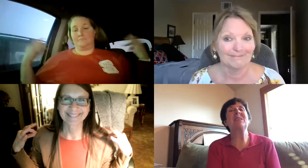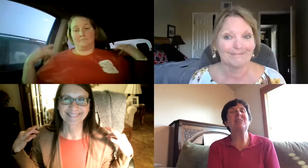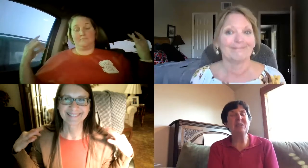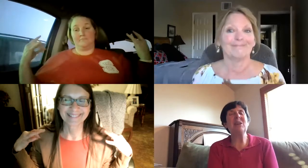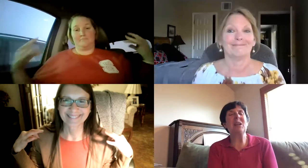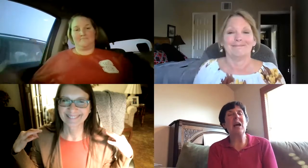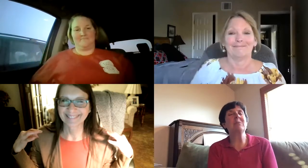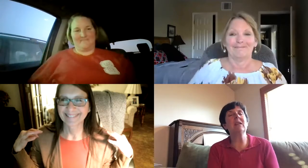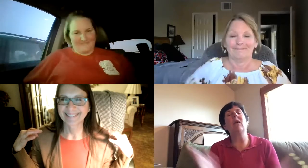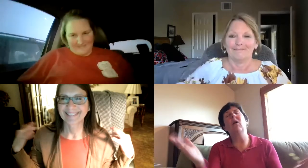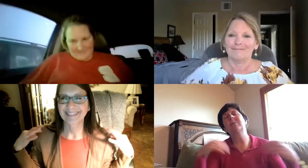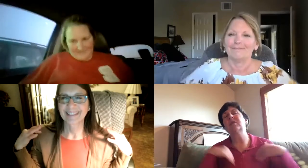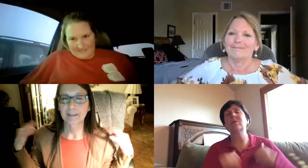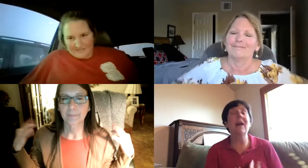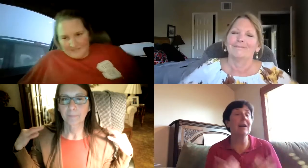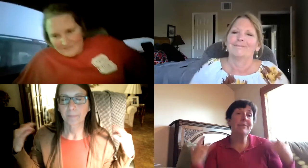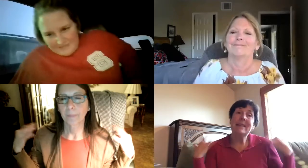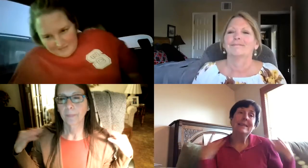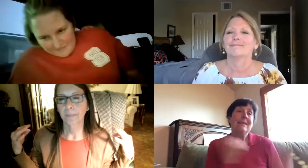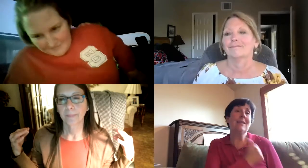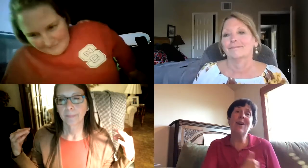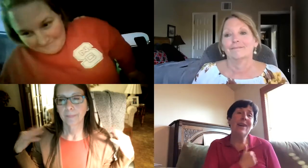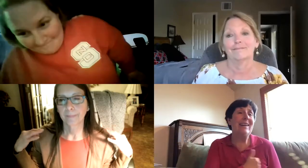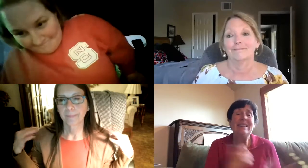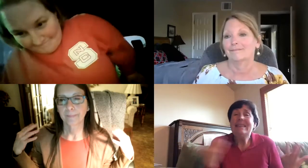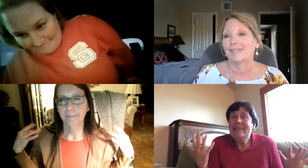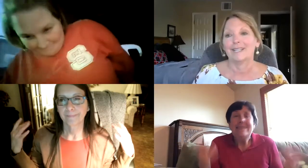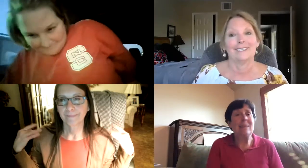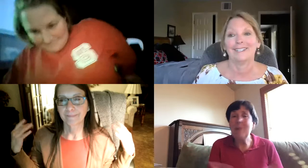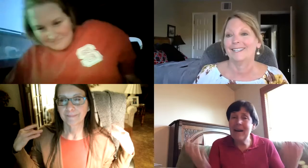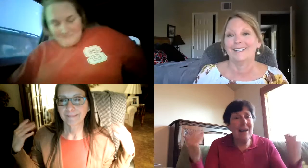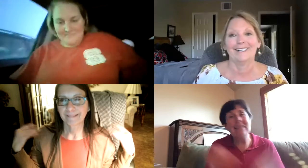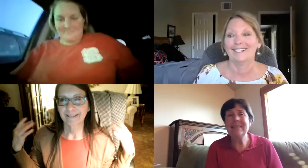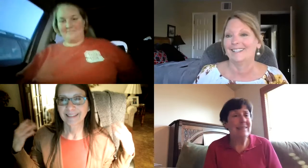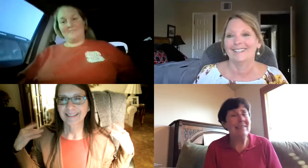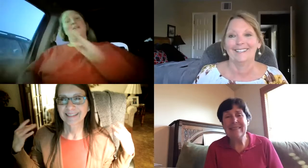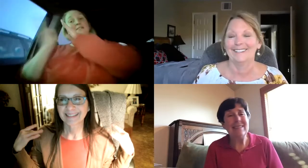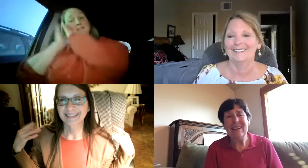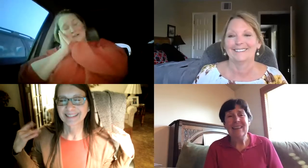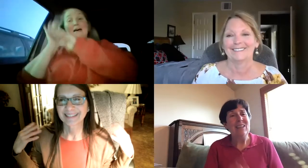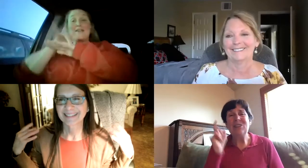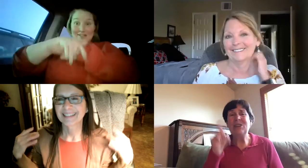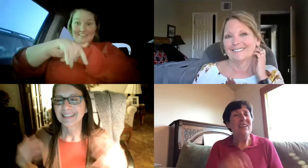That's what a lot of times. Oh, I'm so tired. Sorry. Come on.